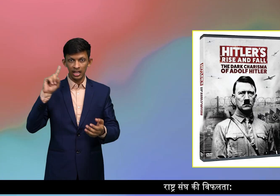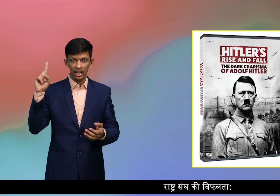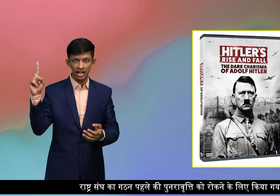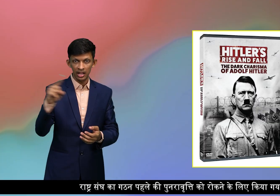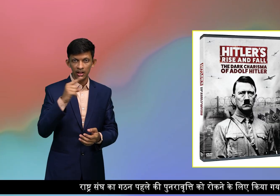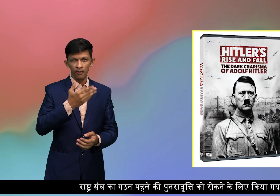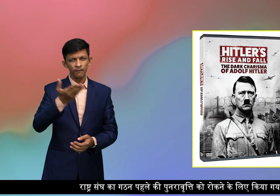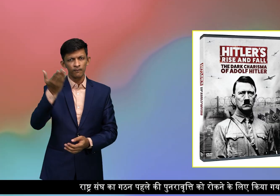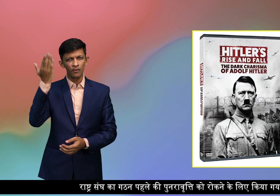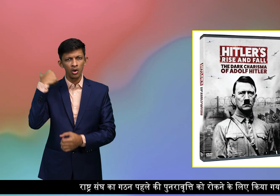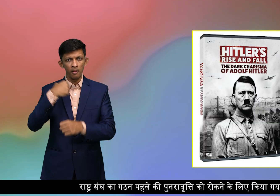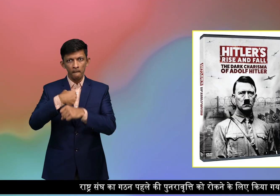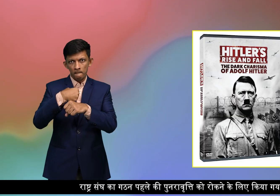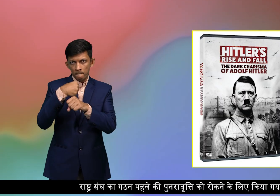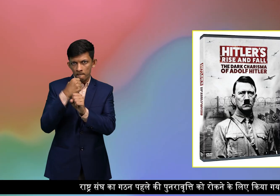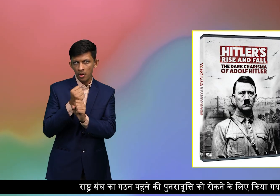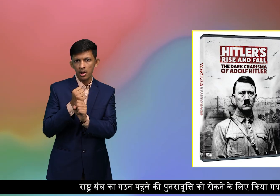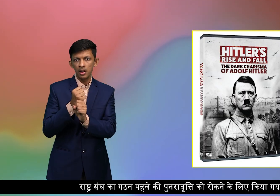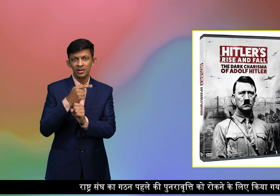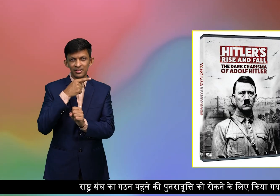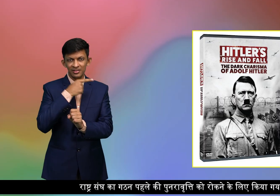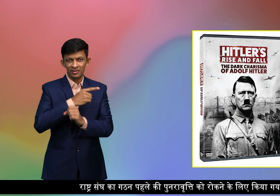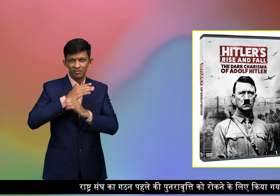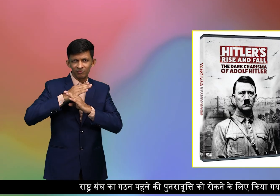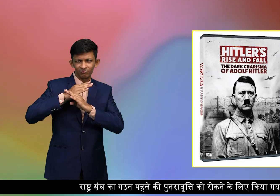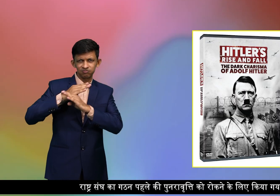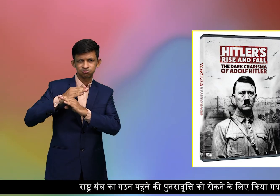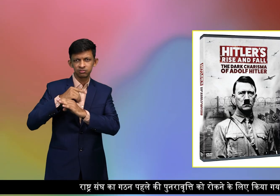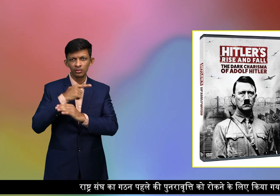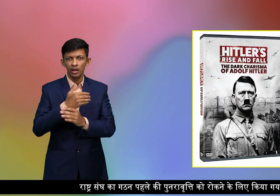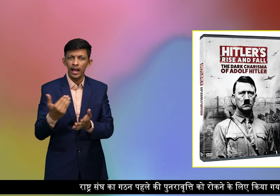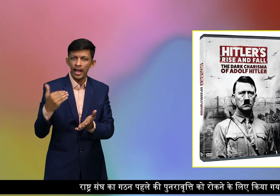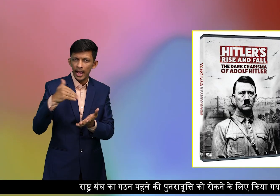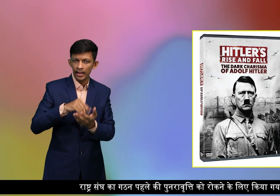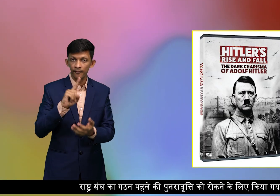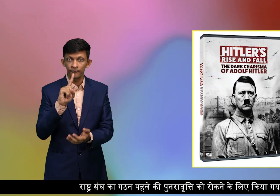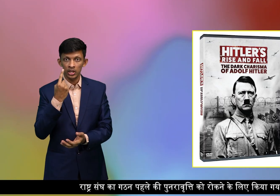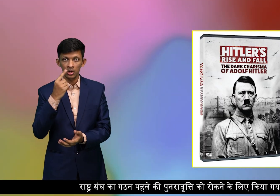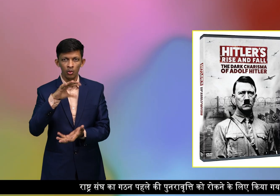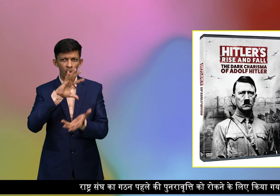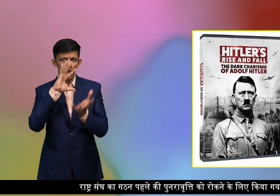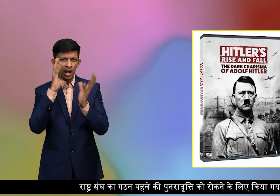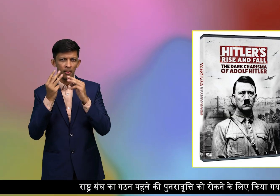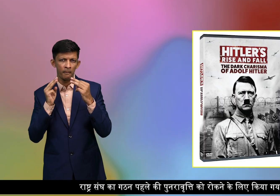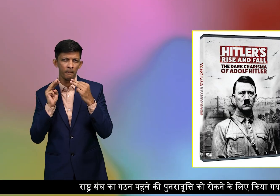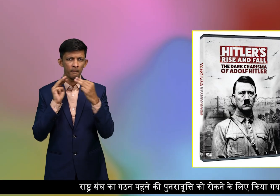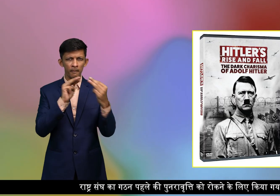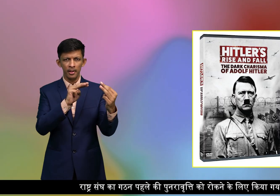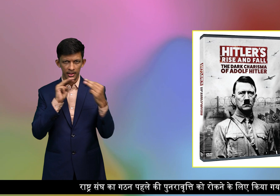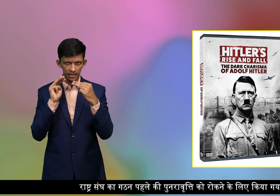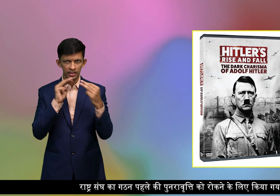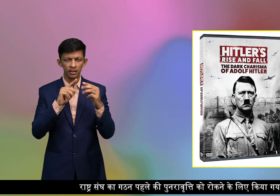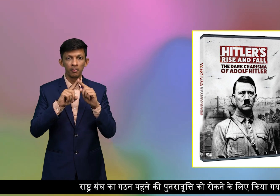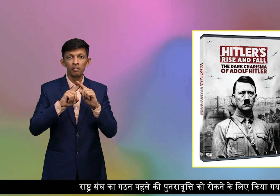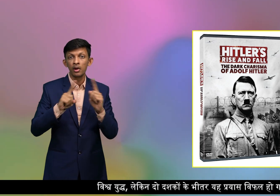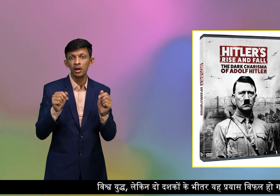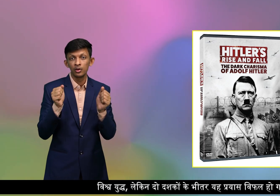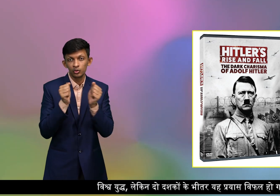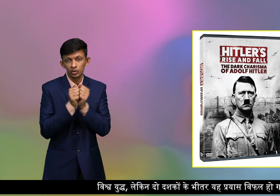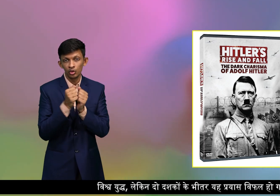The League of Nations was formed to prevent a repetition of the First World War,